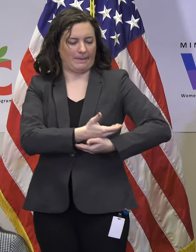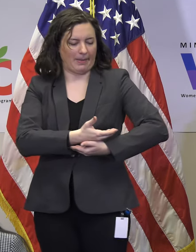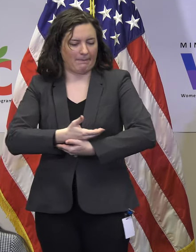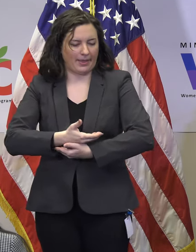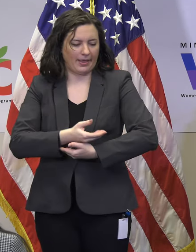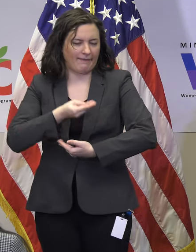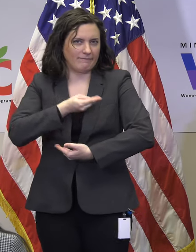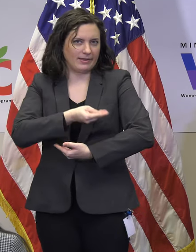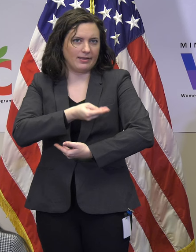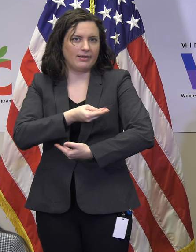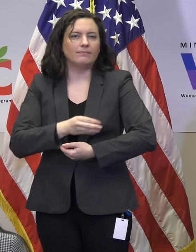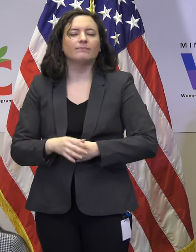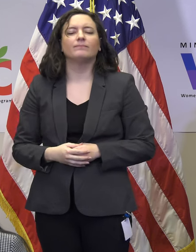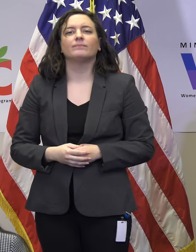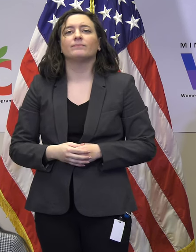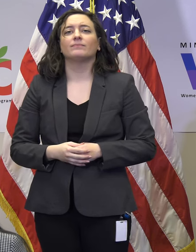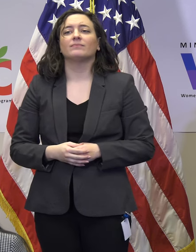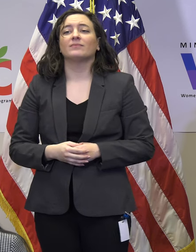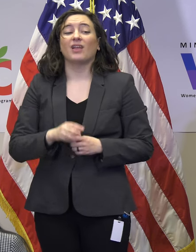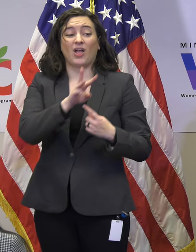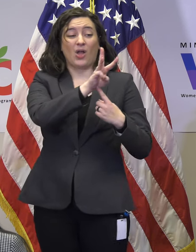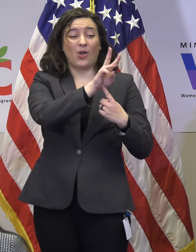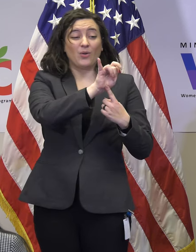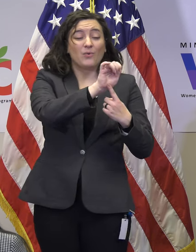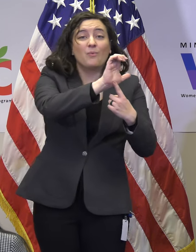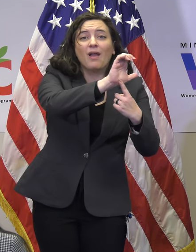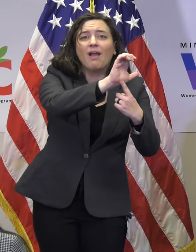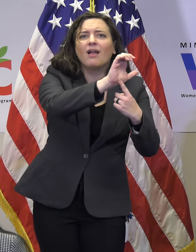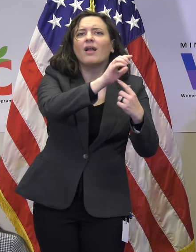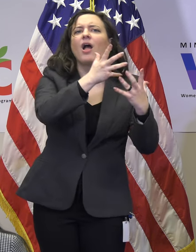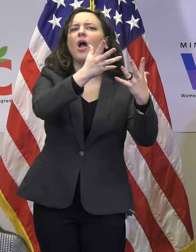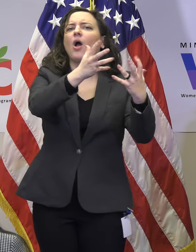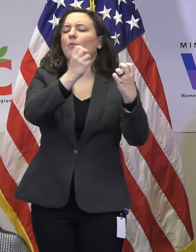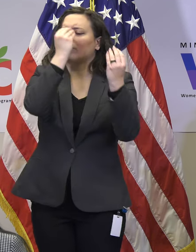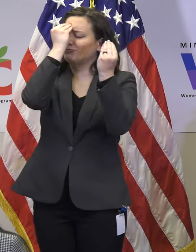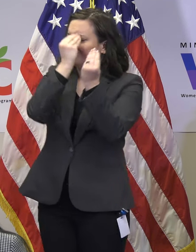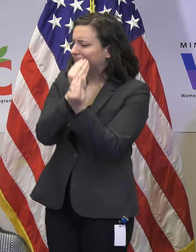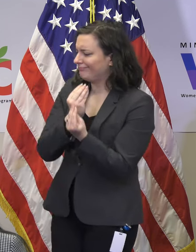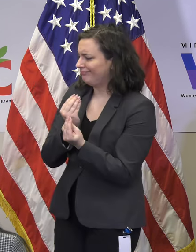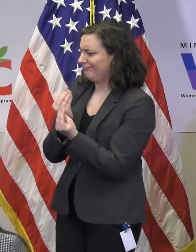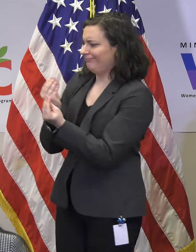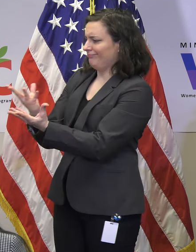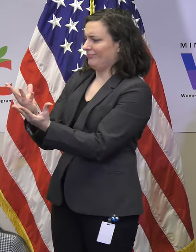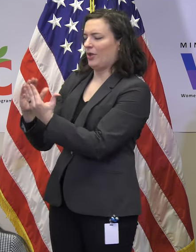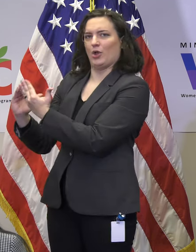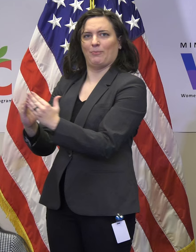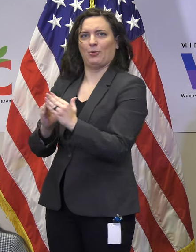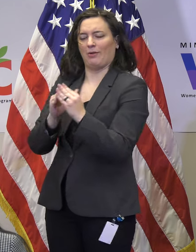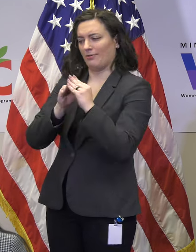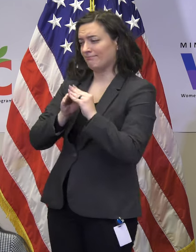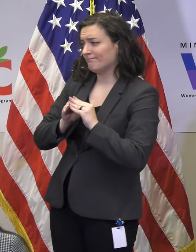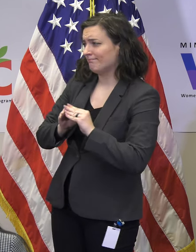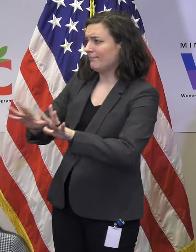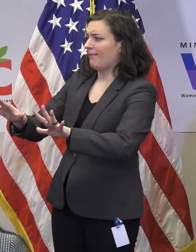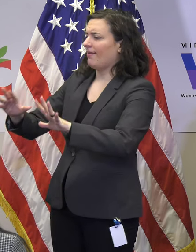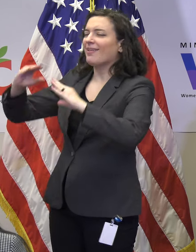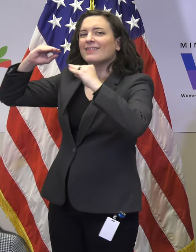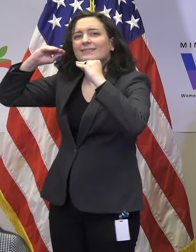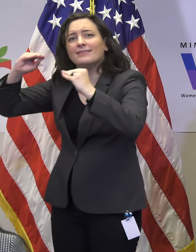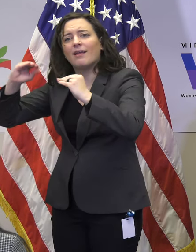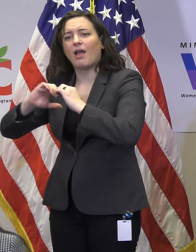WIC is about bringing the light into the low-income community by teaching them how to stay